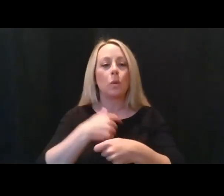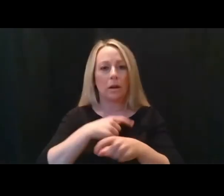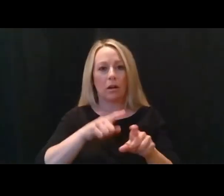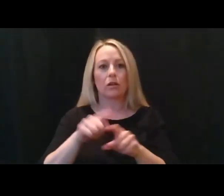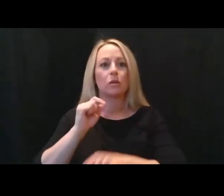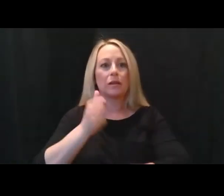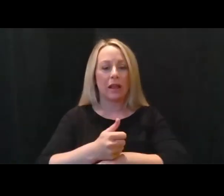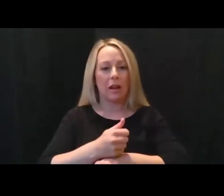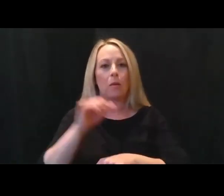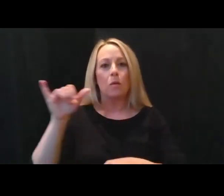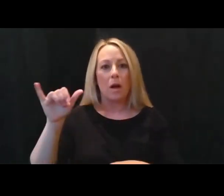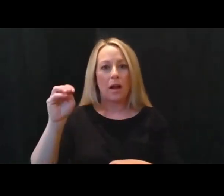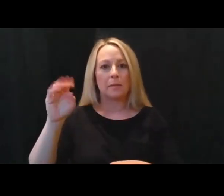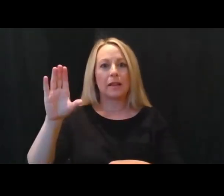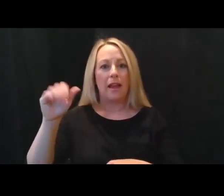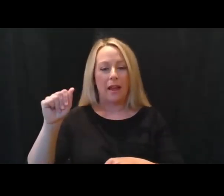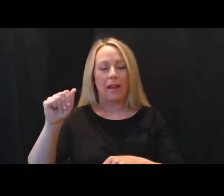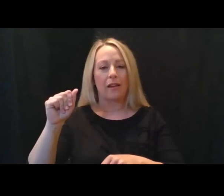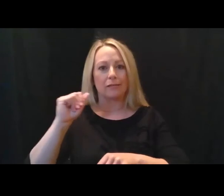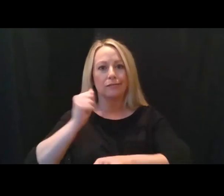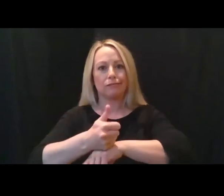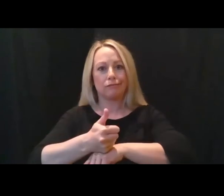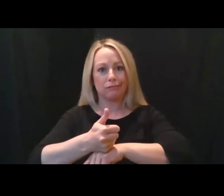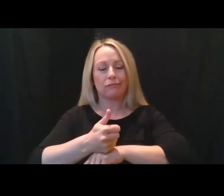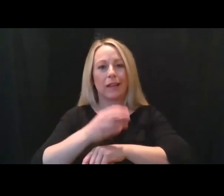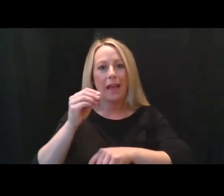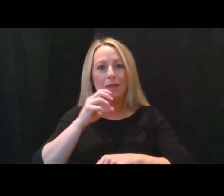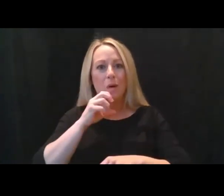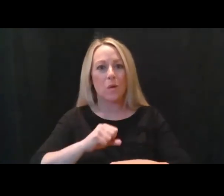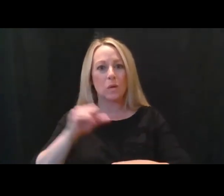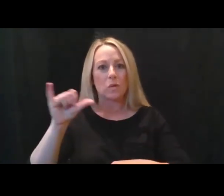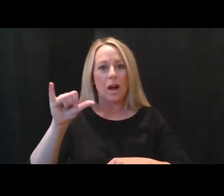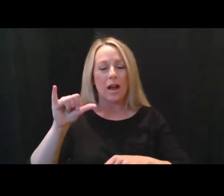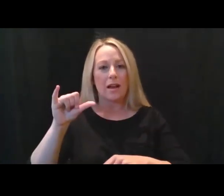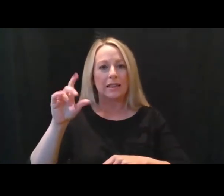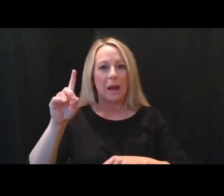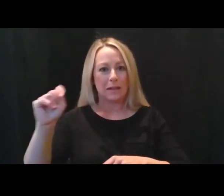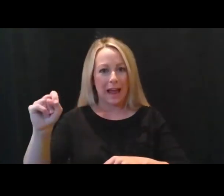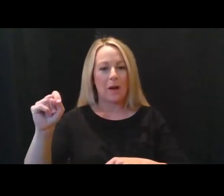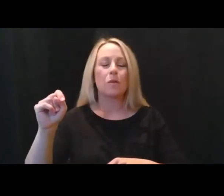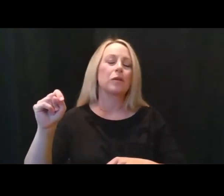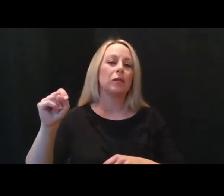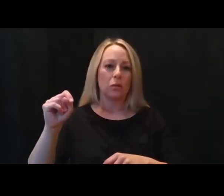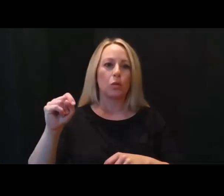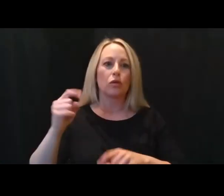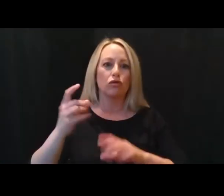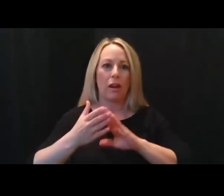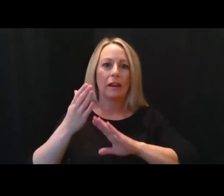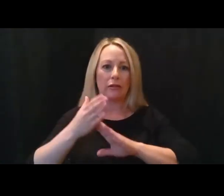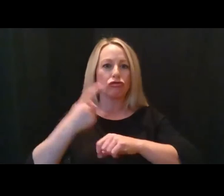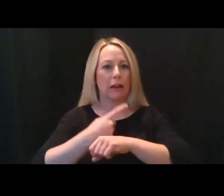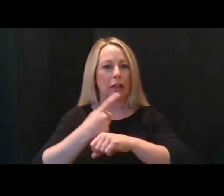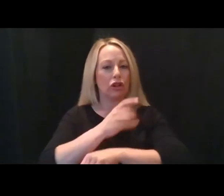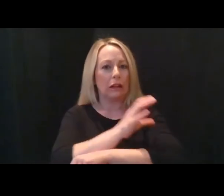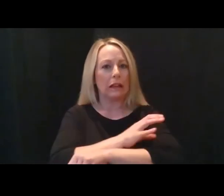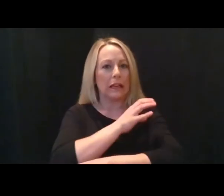at the YMCA or the old Y in downtown, where we are running regular clinics. We feel like we